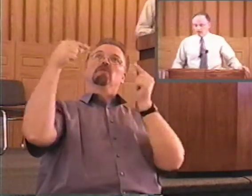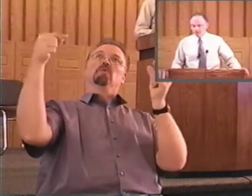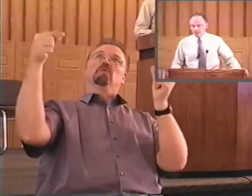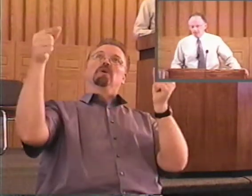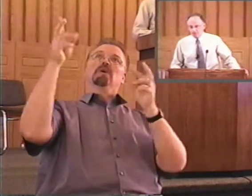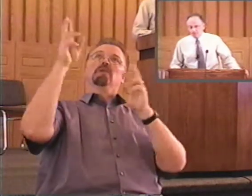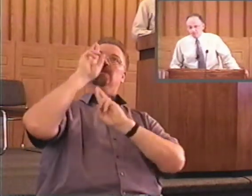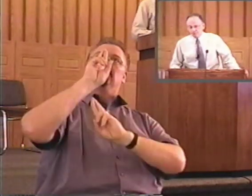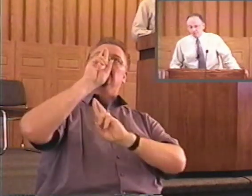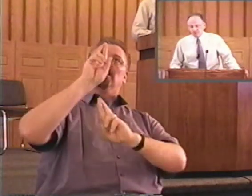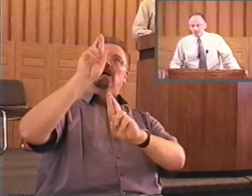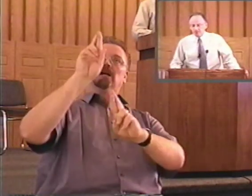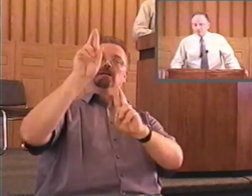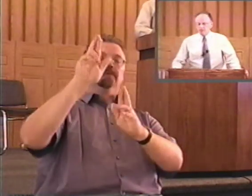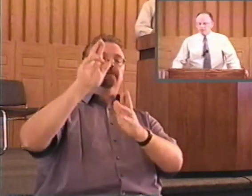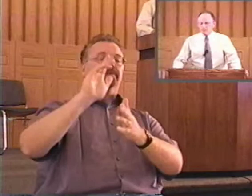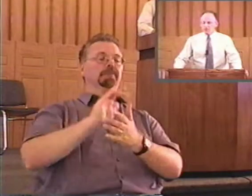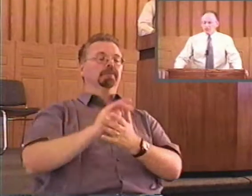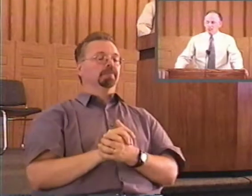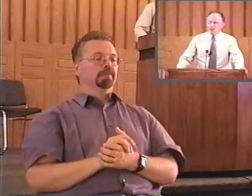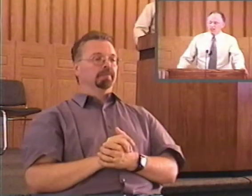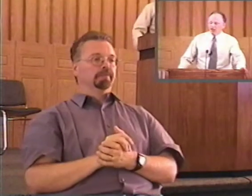respect.